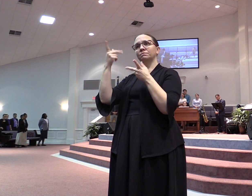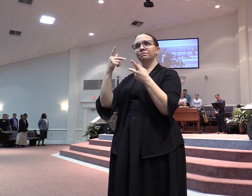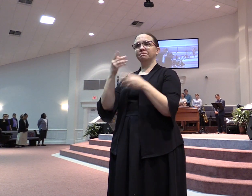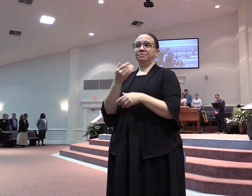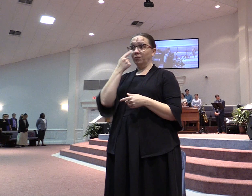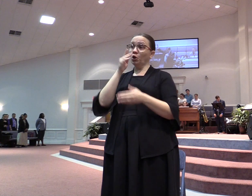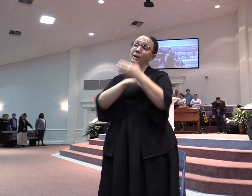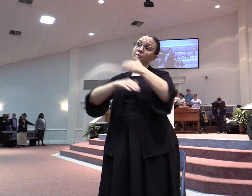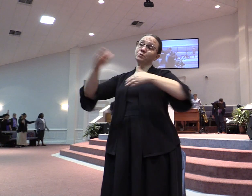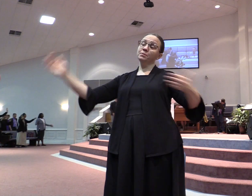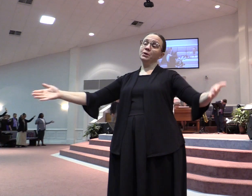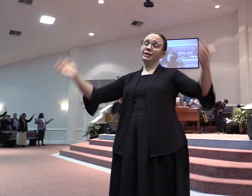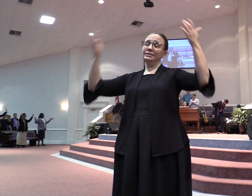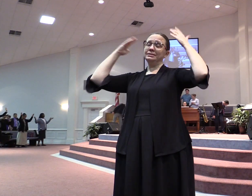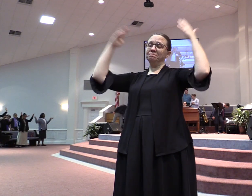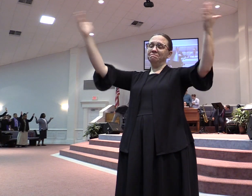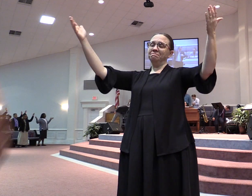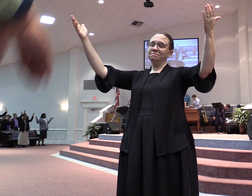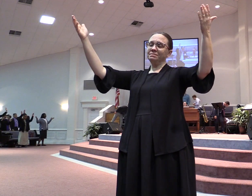Lift your hands up all over this place.